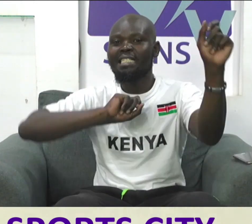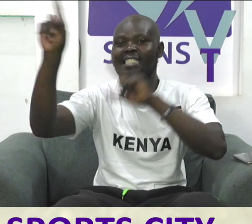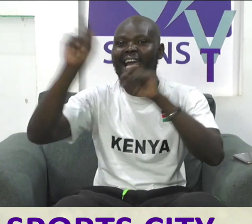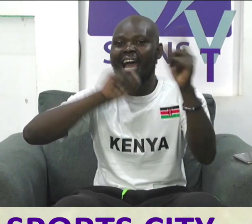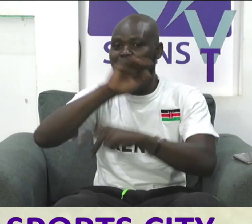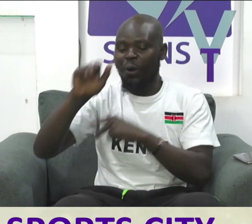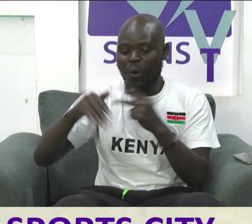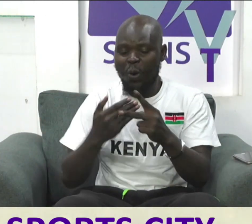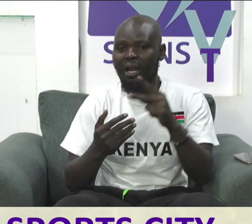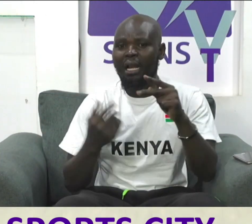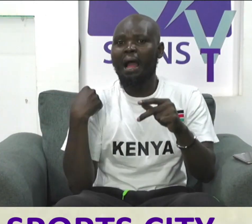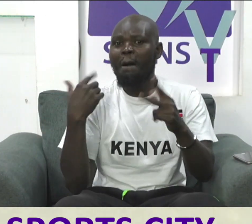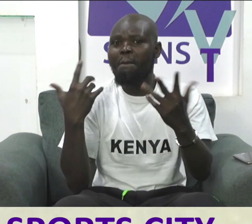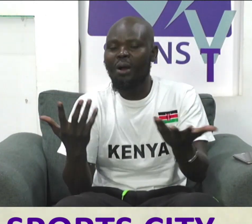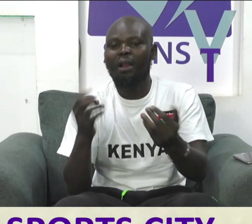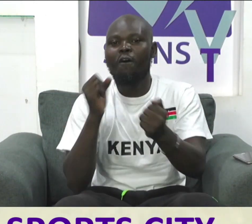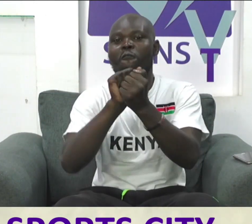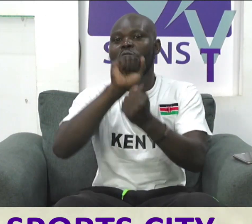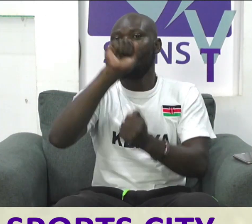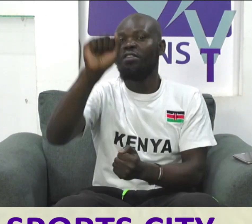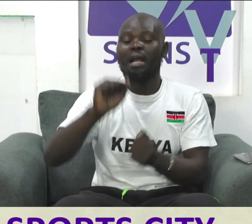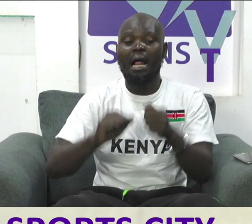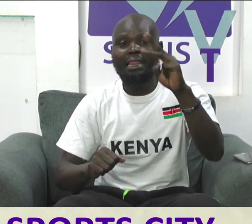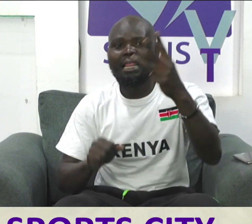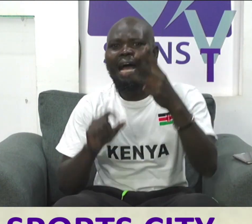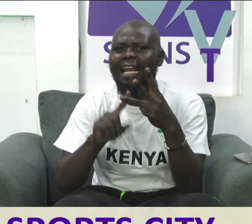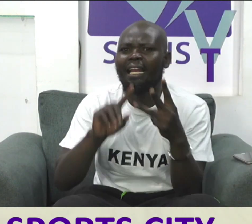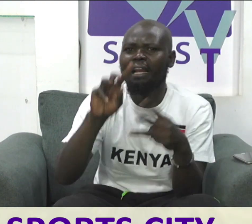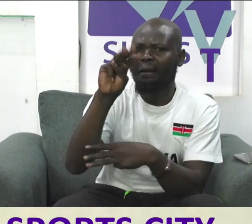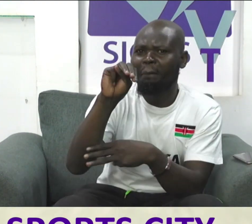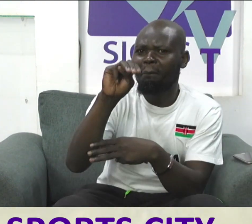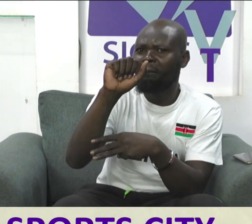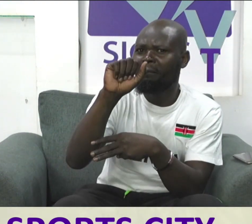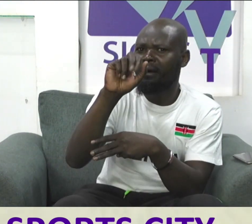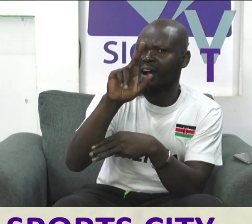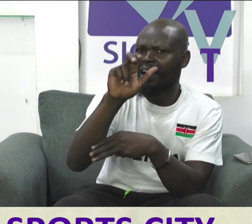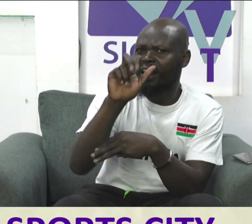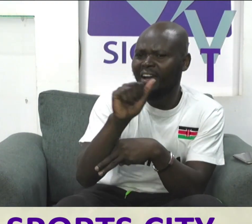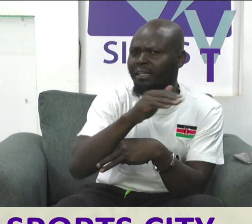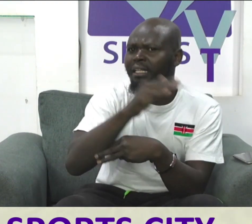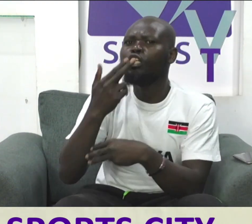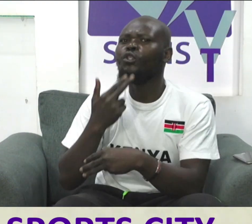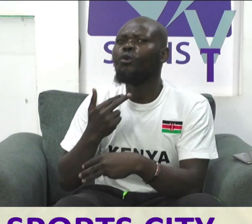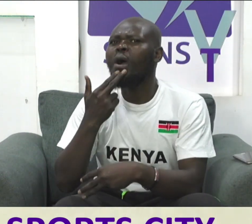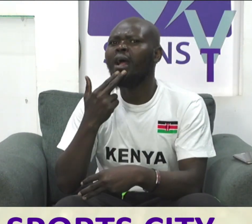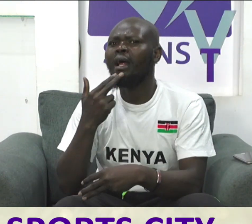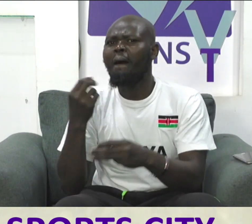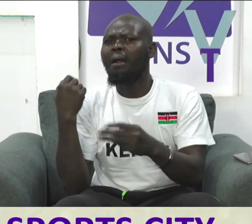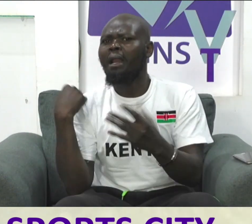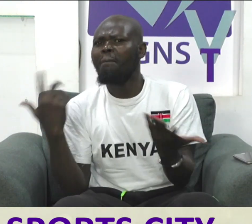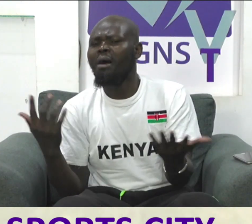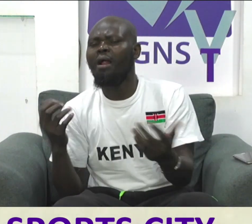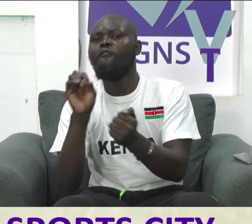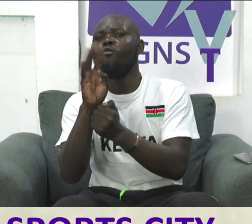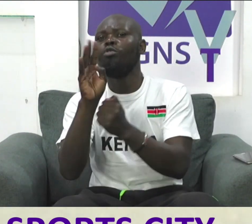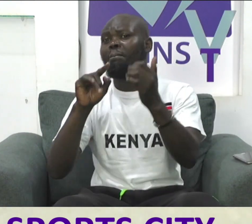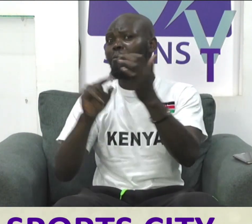table. Then the second one is Kisumu Stars with 15 points. Then the third one is Mara Sugar